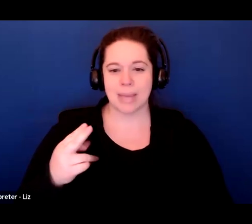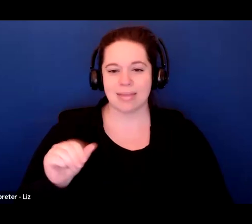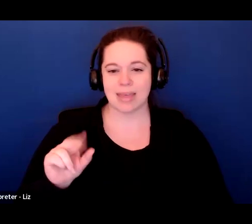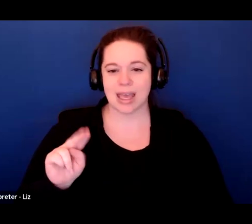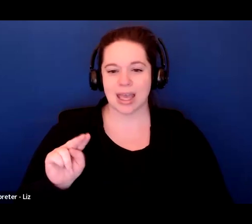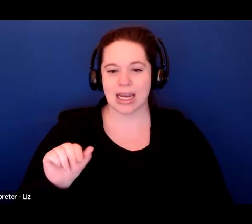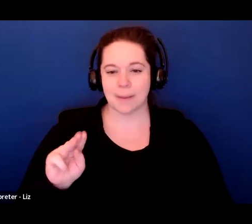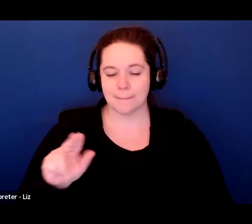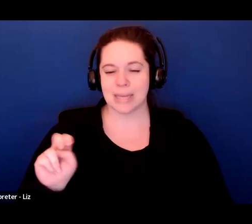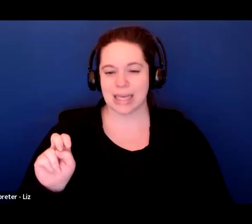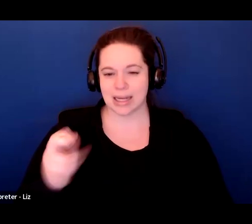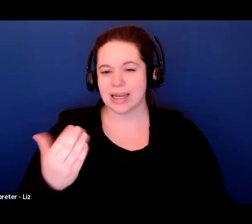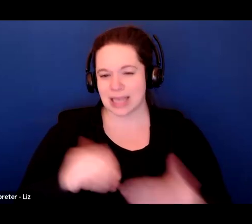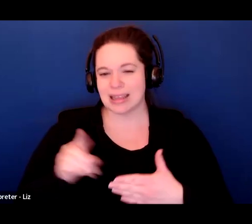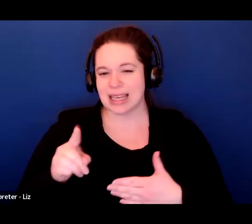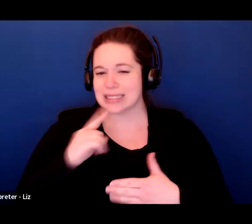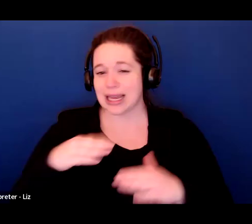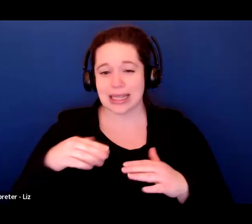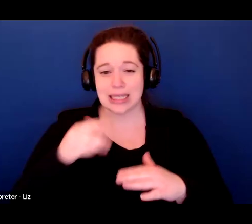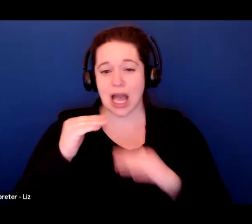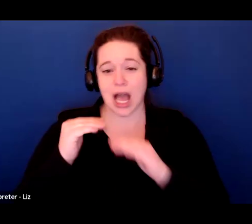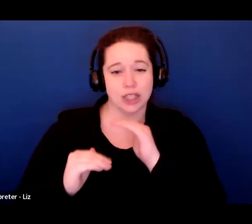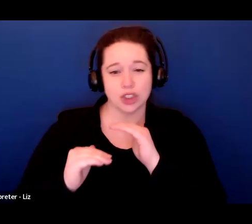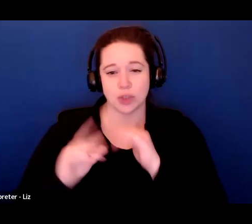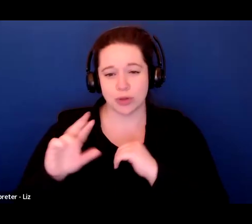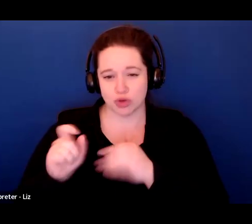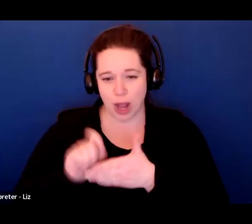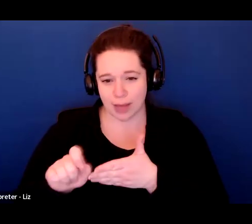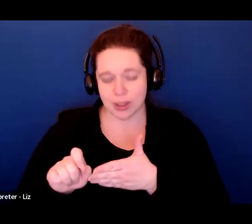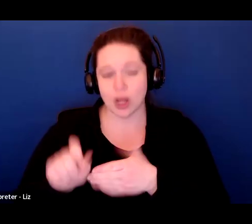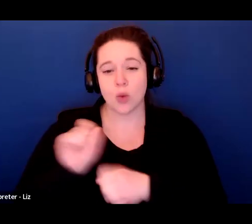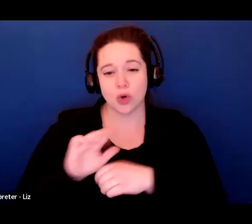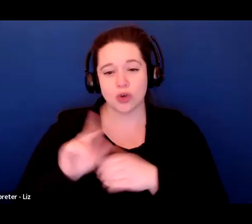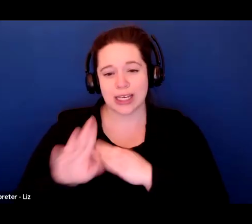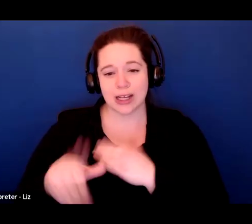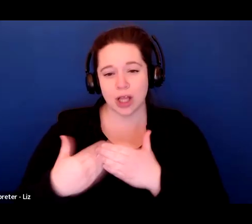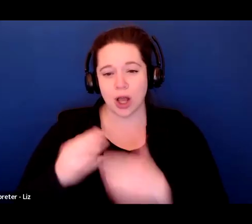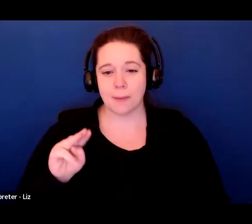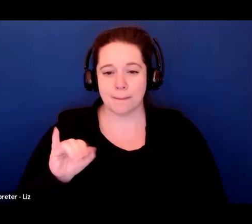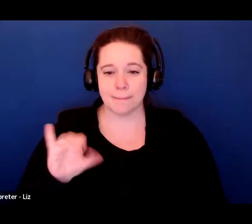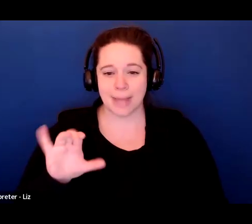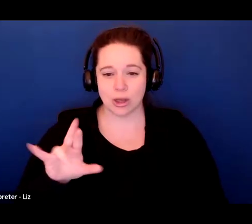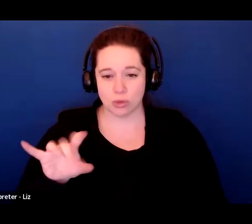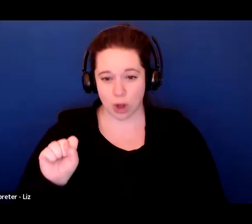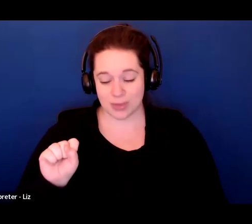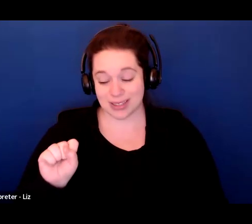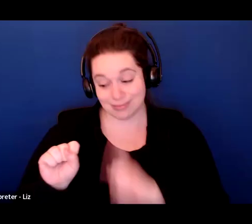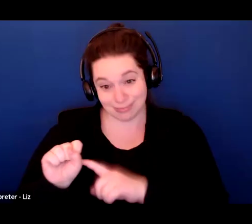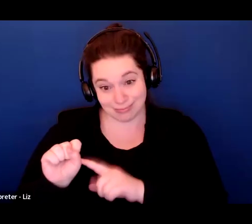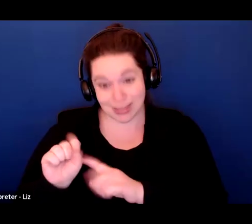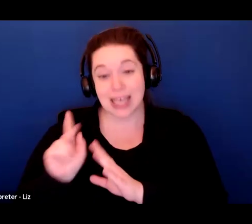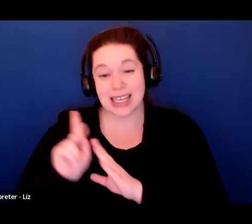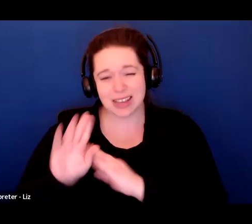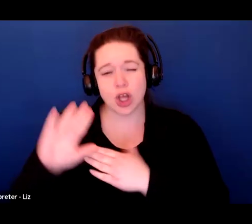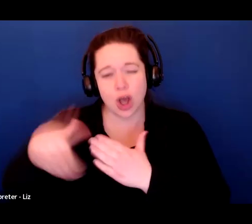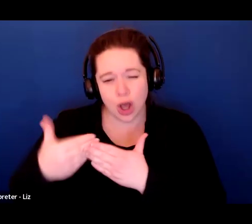it's underprescribed and it works to kill all microbes. But again, it kills all microbes. So it might not